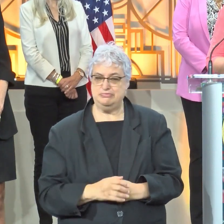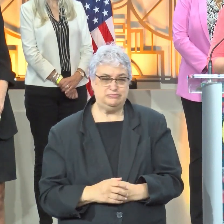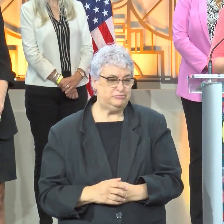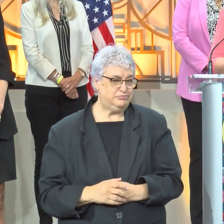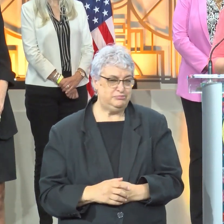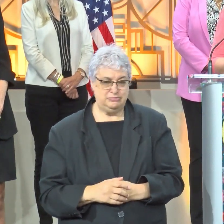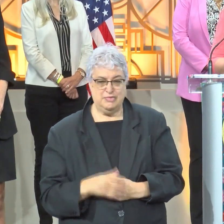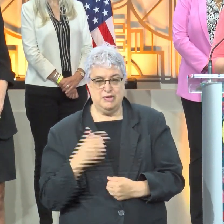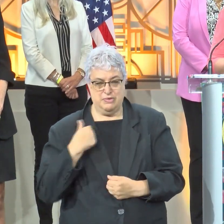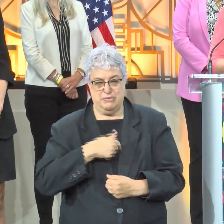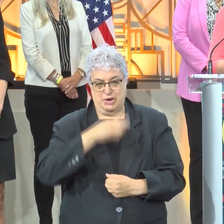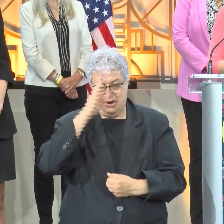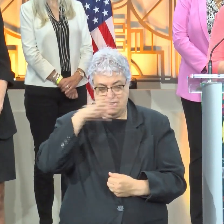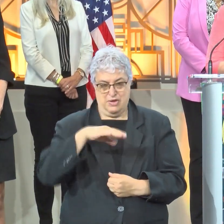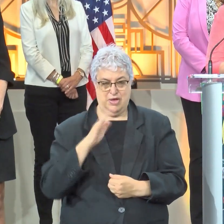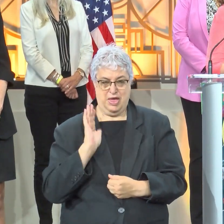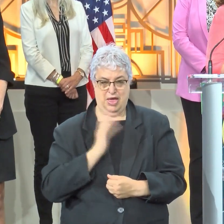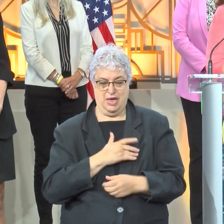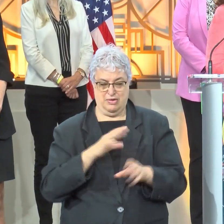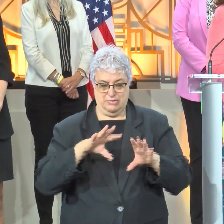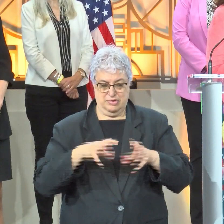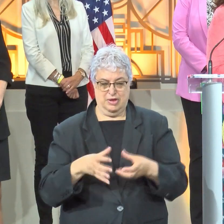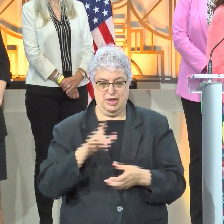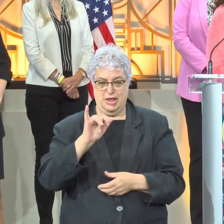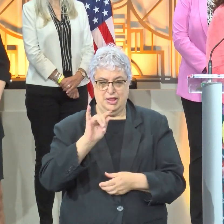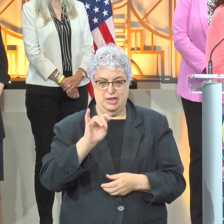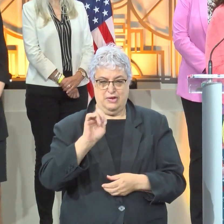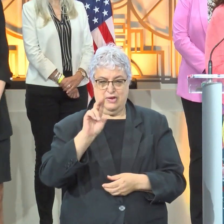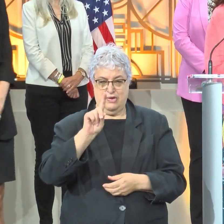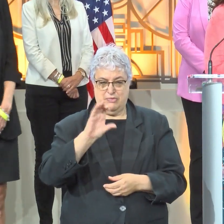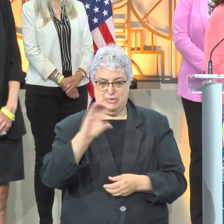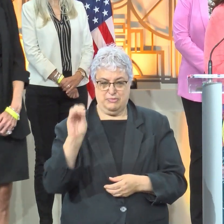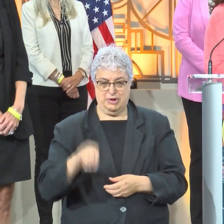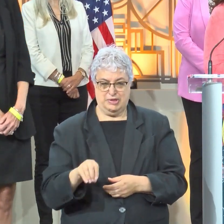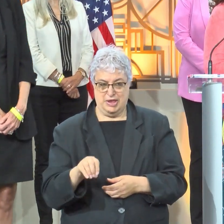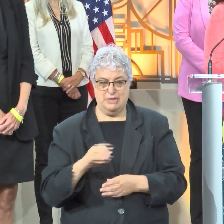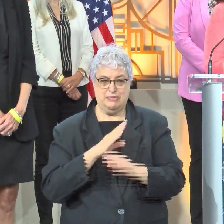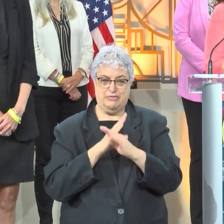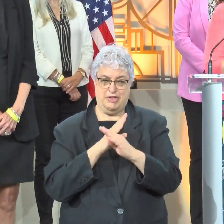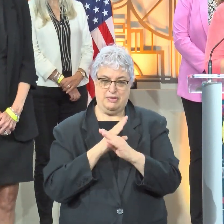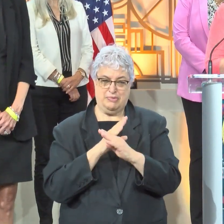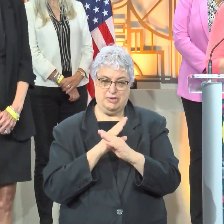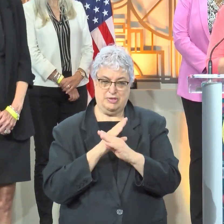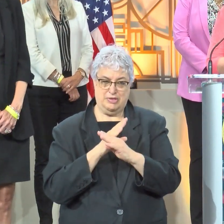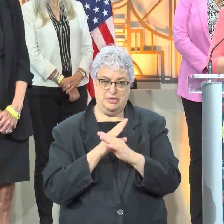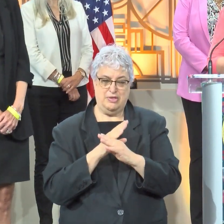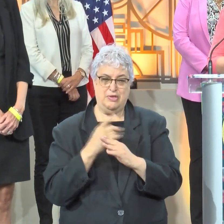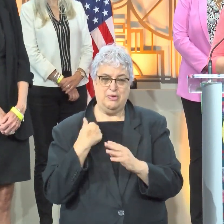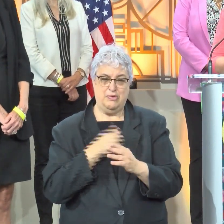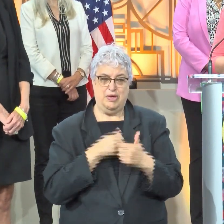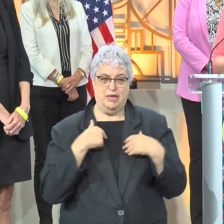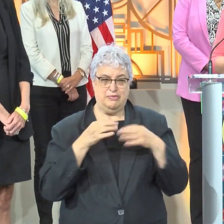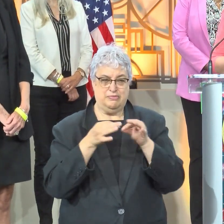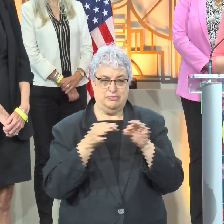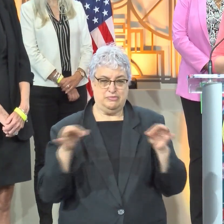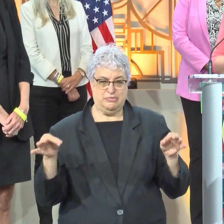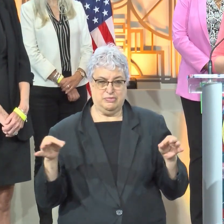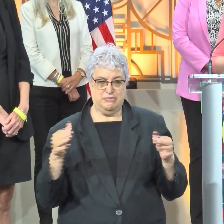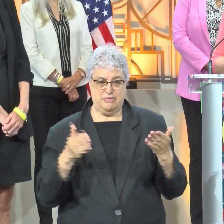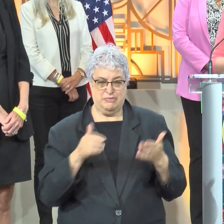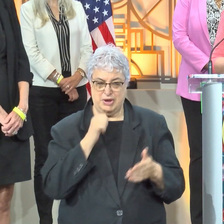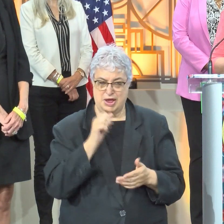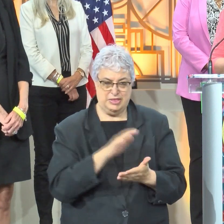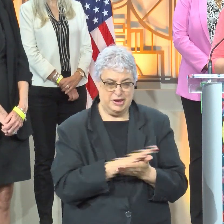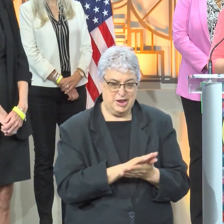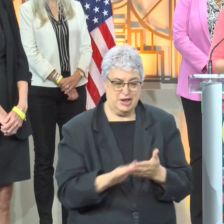do know for certain in our industry, litter is 100% preventable. We have a slogan that we say, and it might not always be